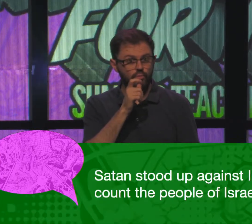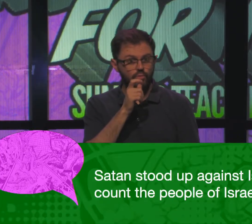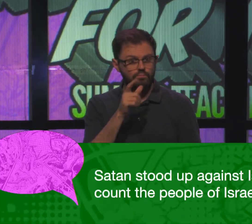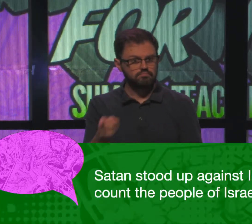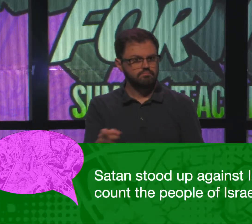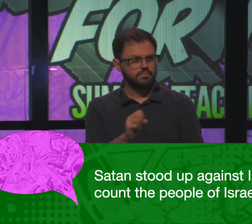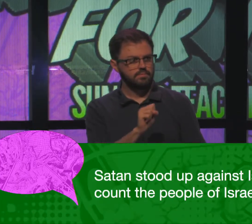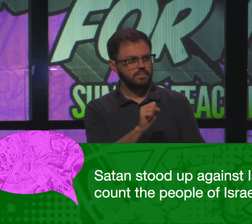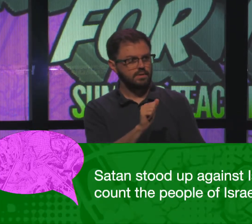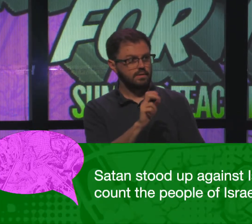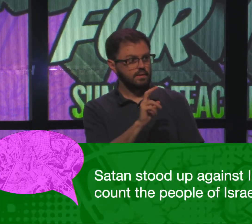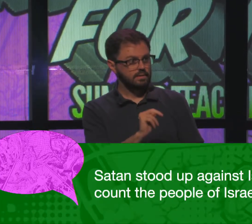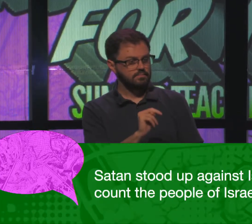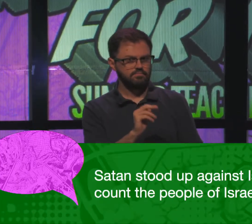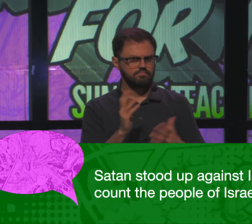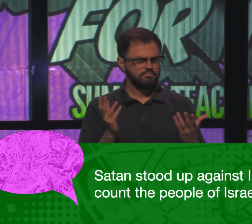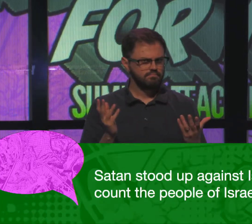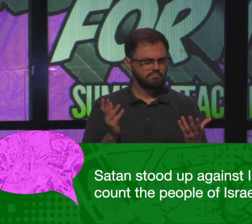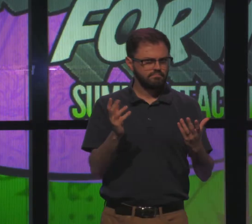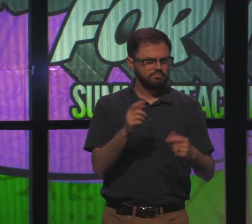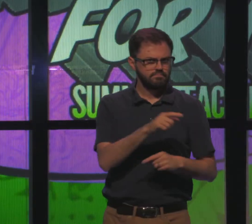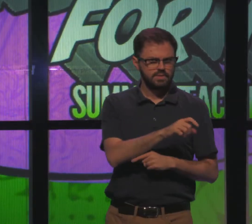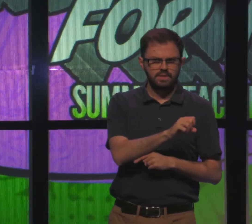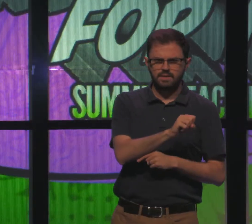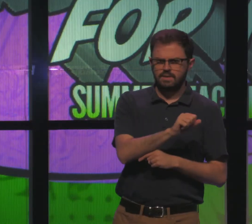Well, Samuel says it was the Lord.